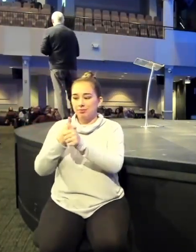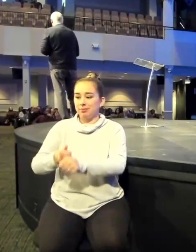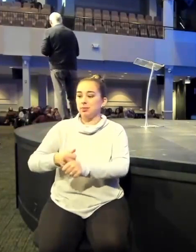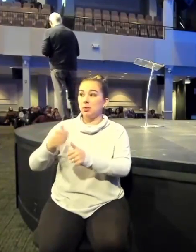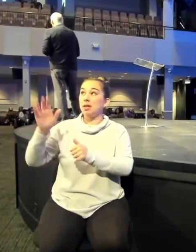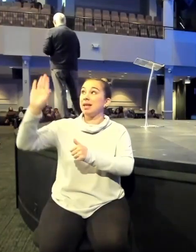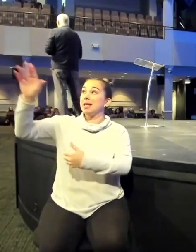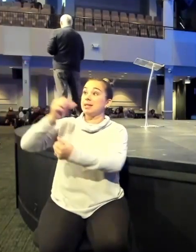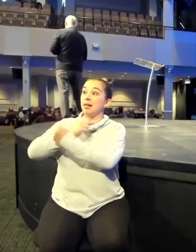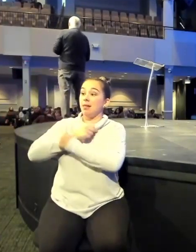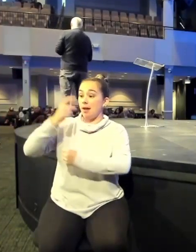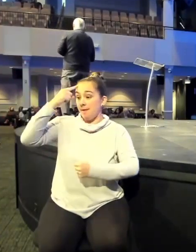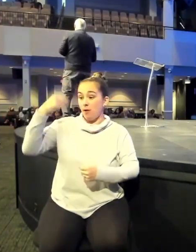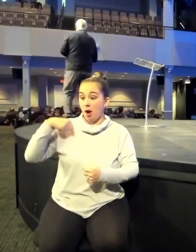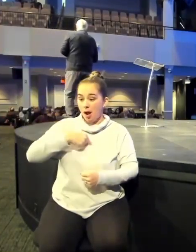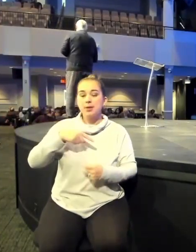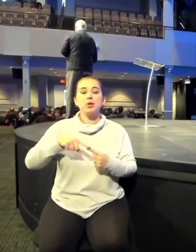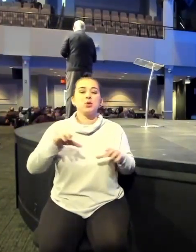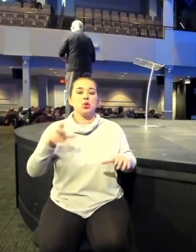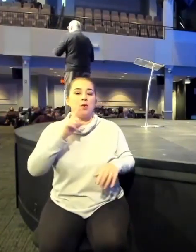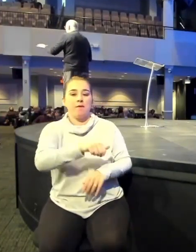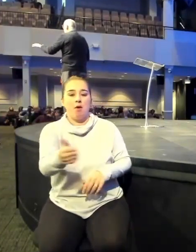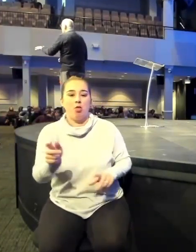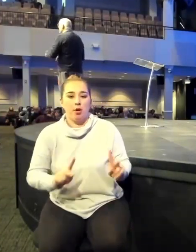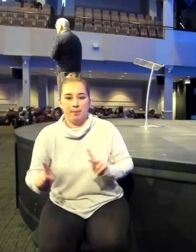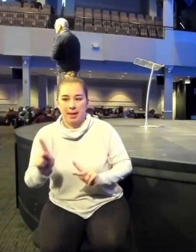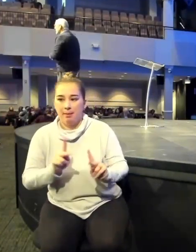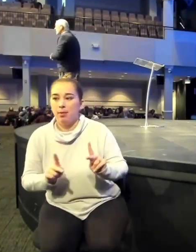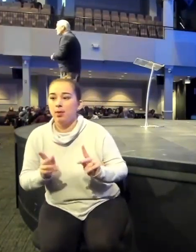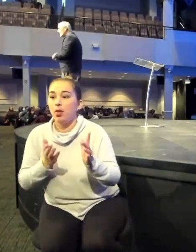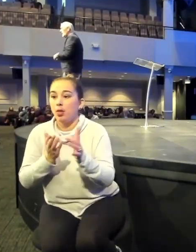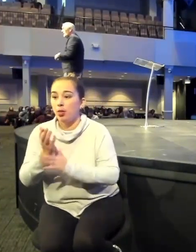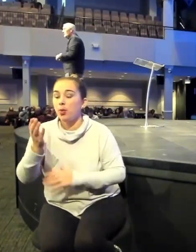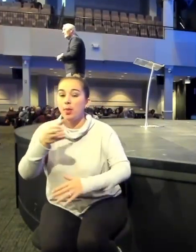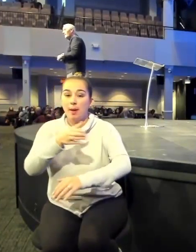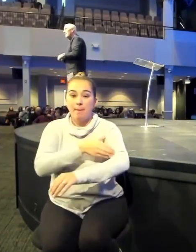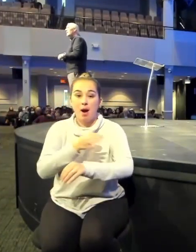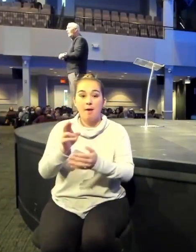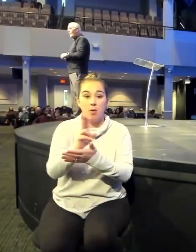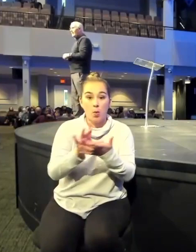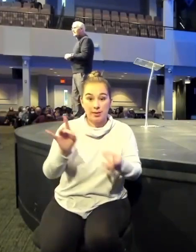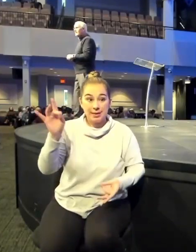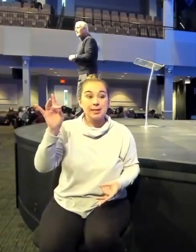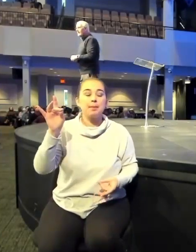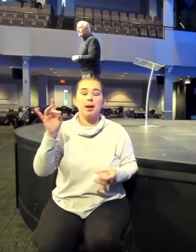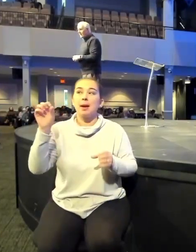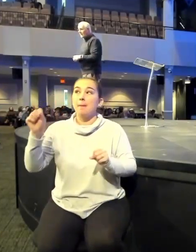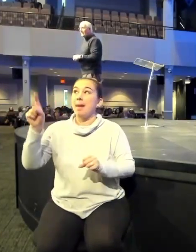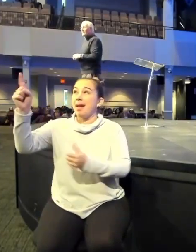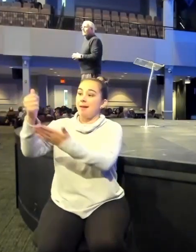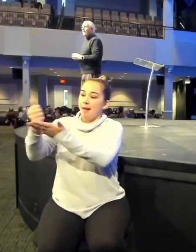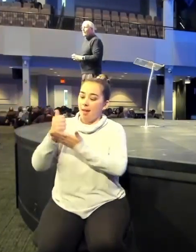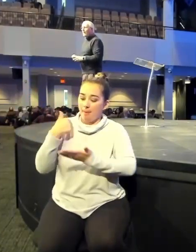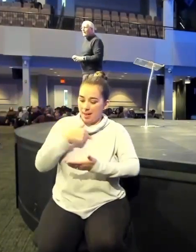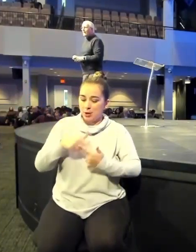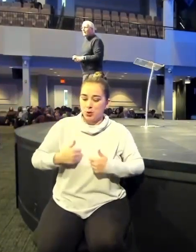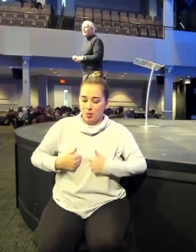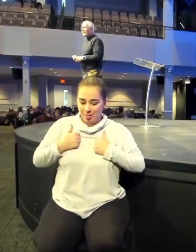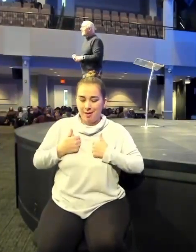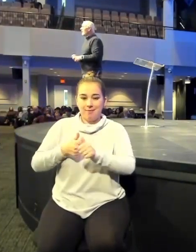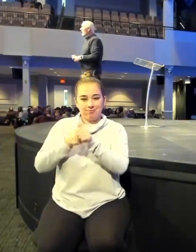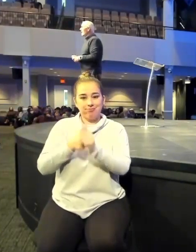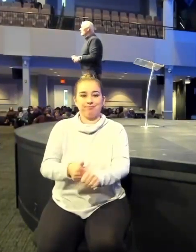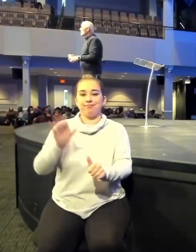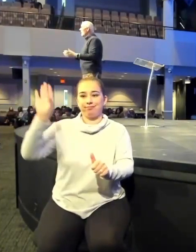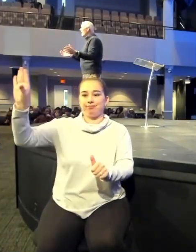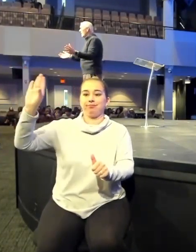God has demonstrated to us. By the power of God's Holy Spirit, may he help us to live that way